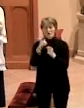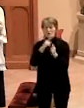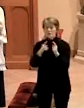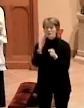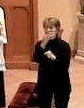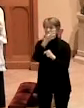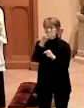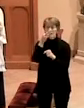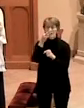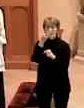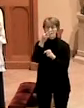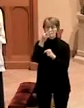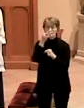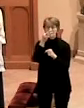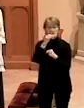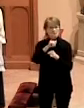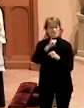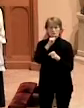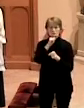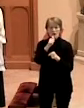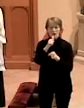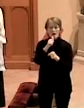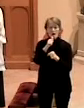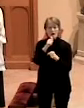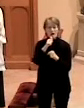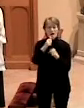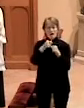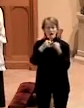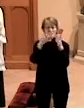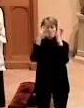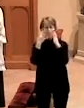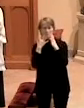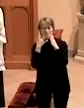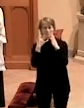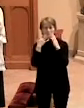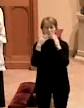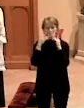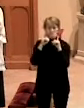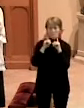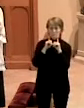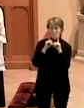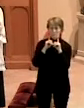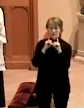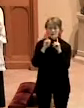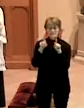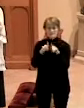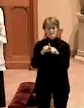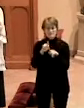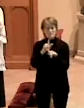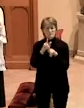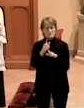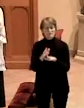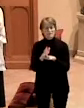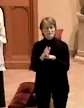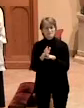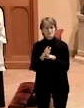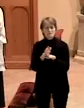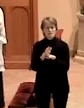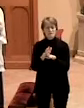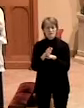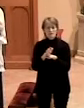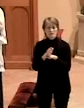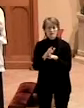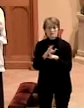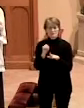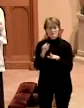you fast, do not look gloomy like the hypocrites. They neglect their appearance so that